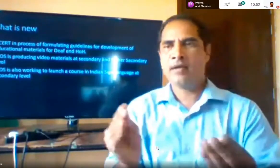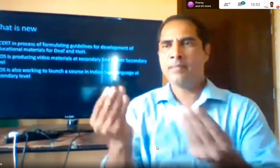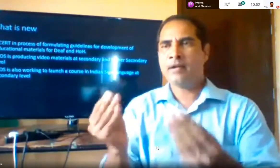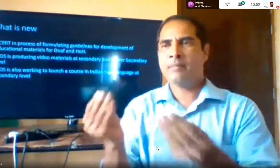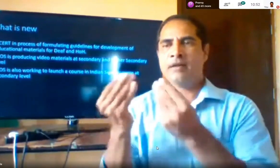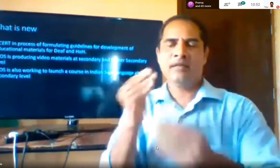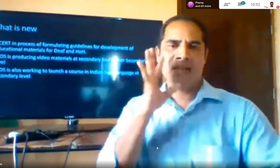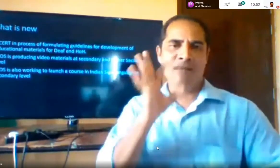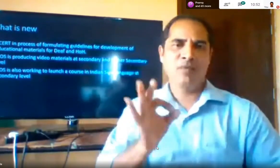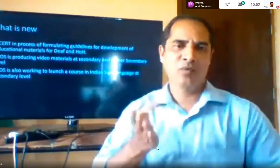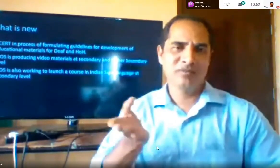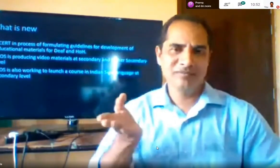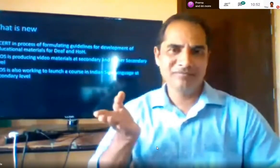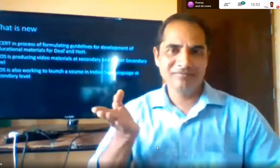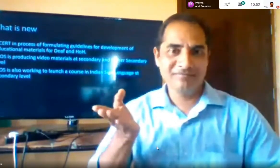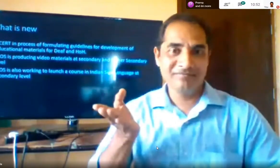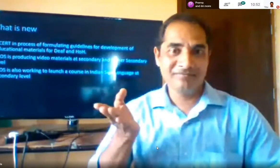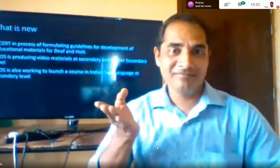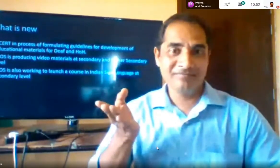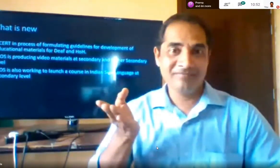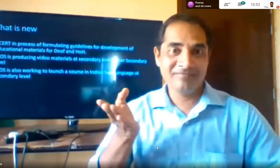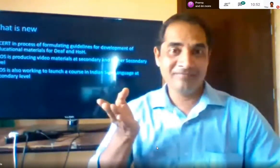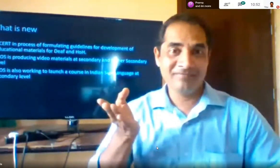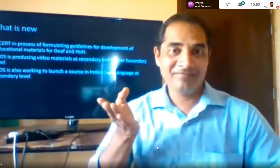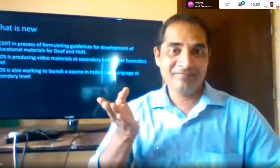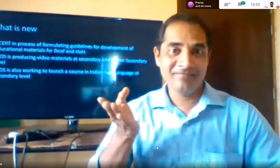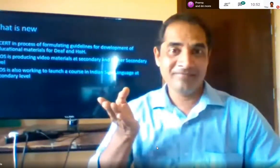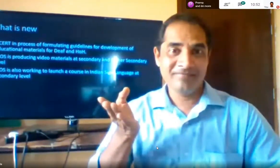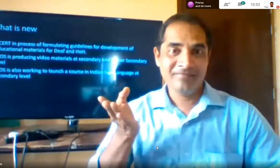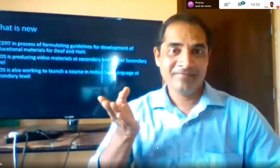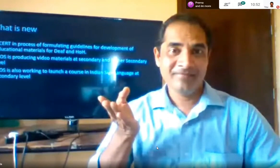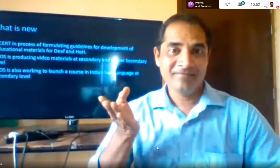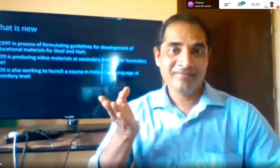Every place is the education should be better. That is really important.